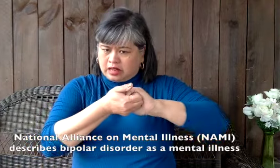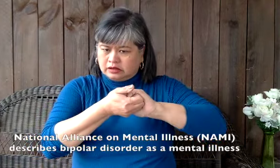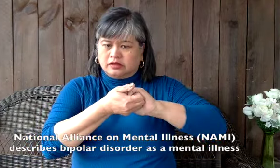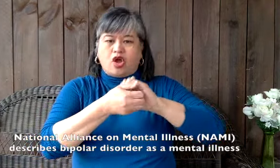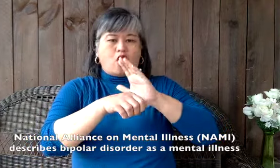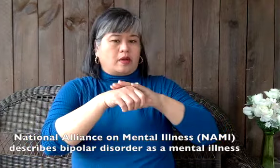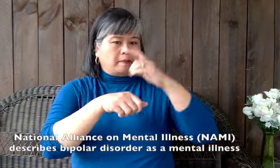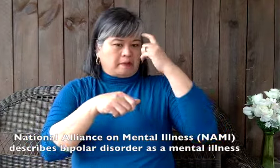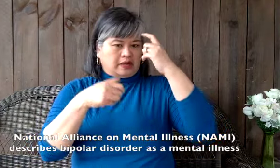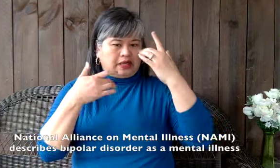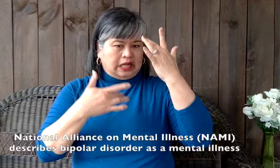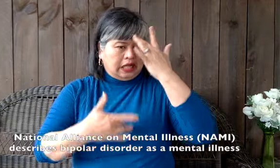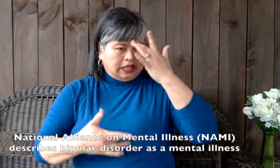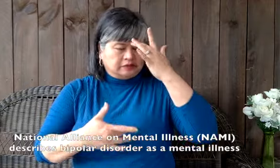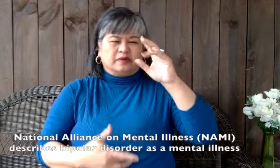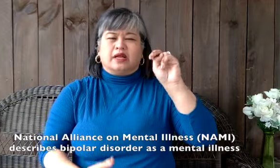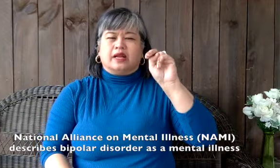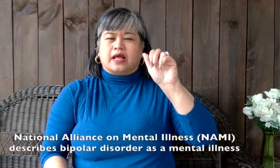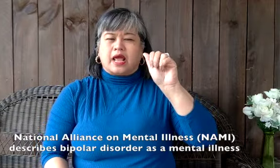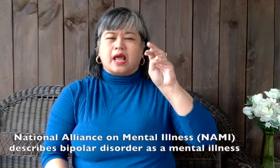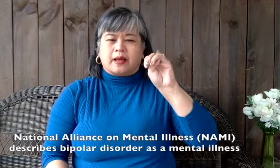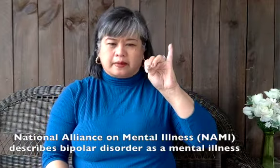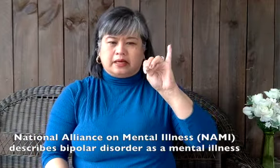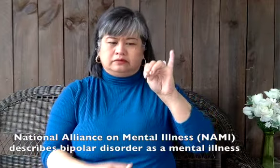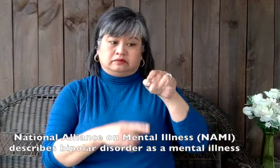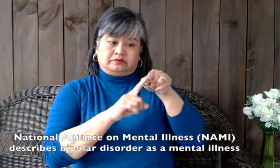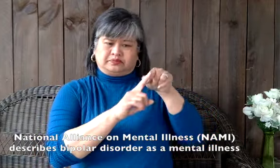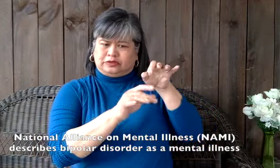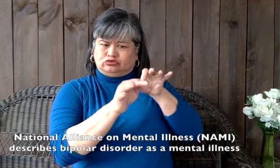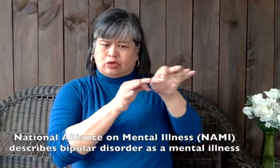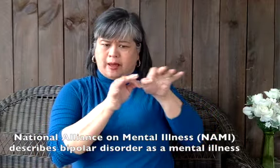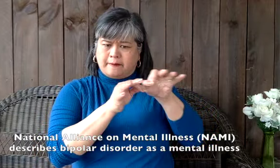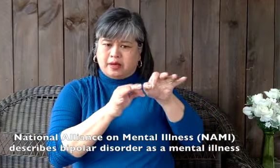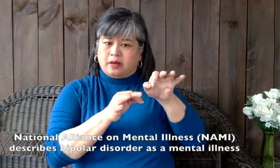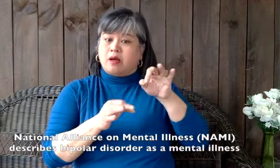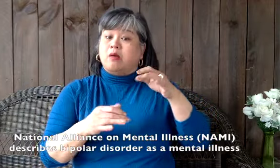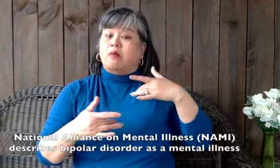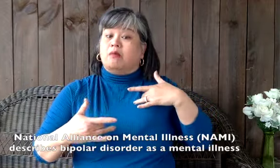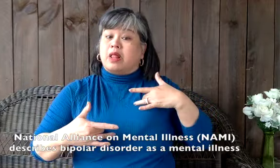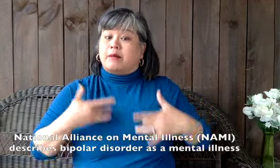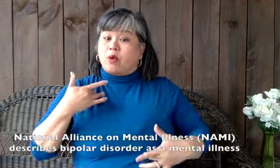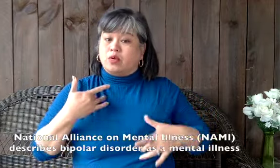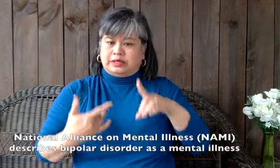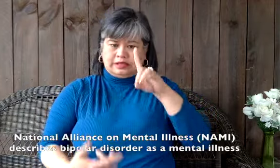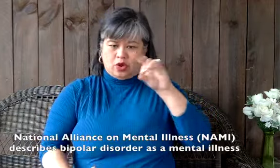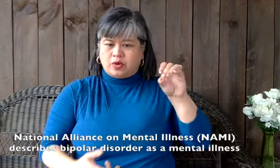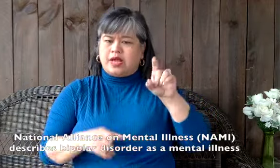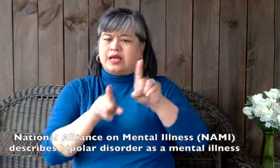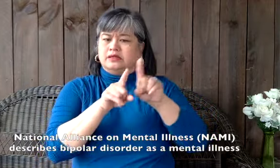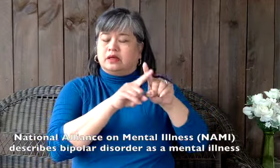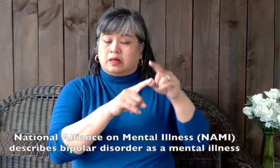National Alliance on Mental Illness, NAMI, describes bipolar disorder as a mental illness